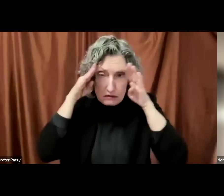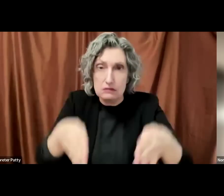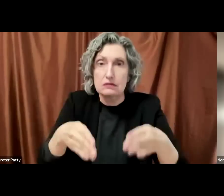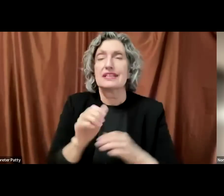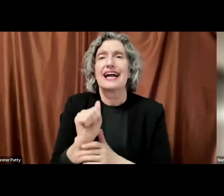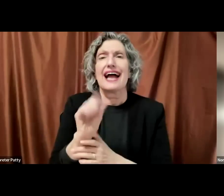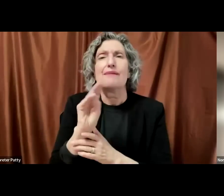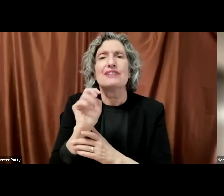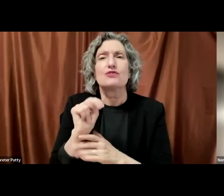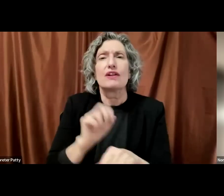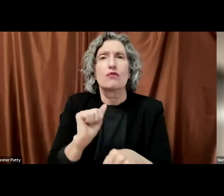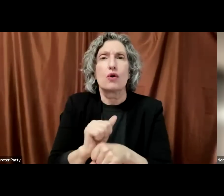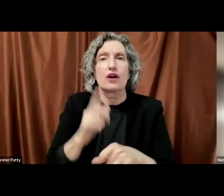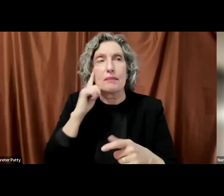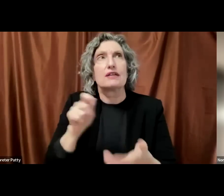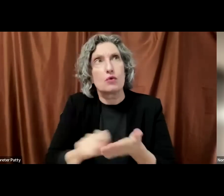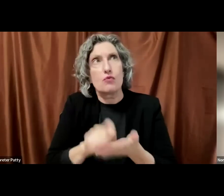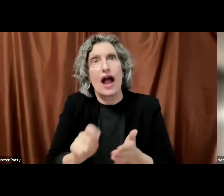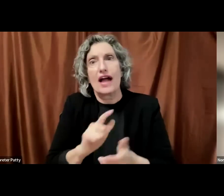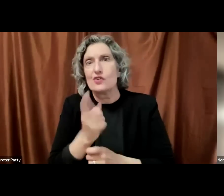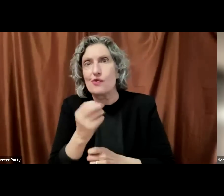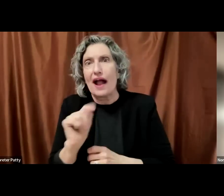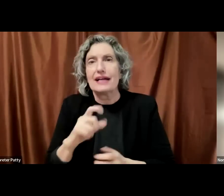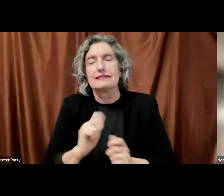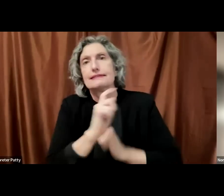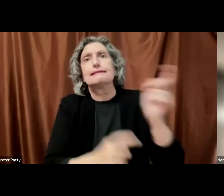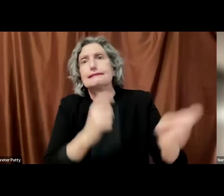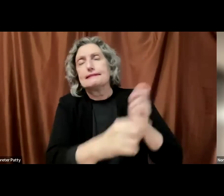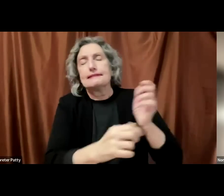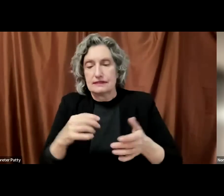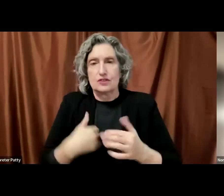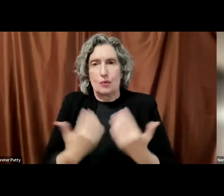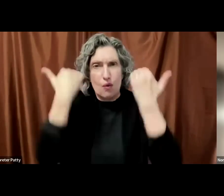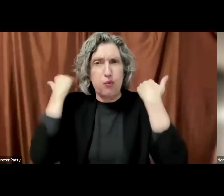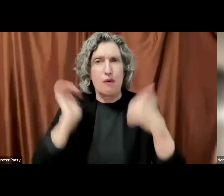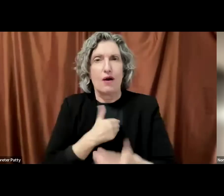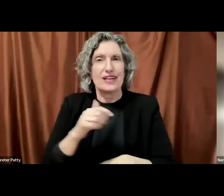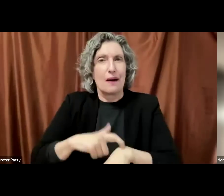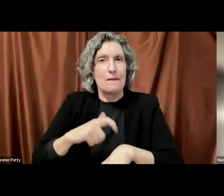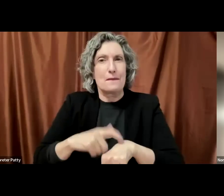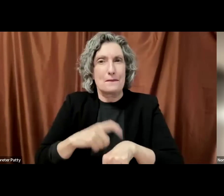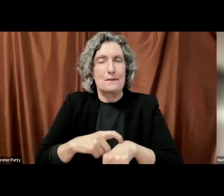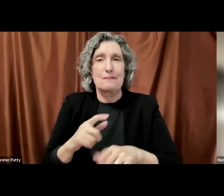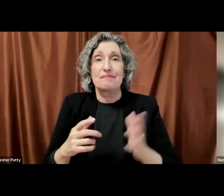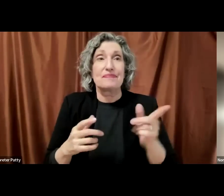reporting. Give 0% loan to nonprofits to fill the gap if the federal grants are